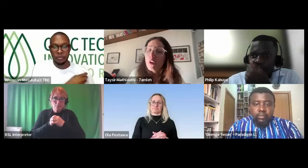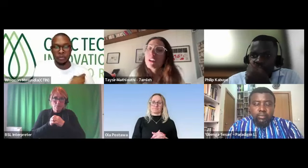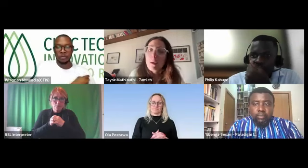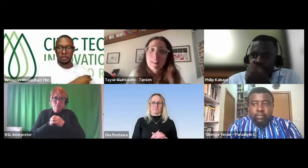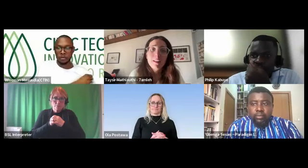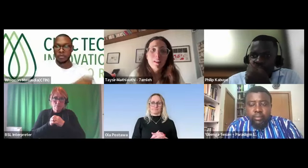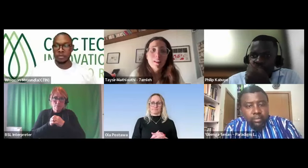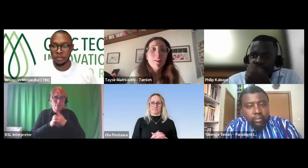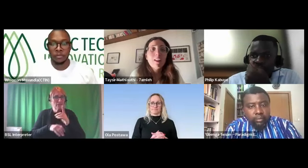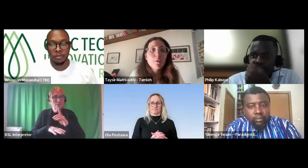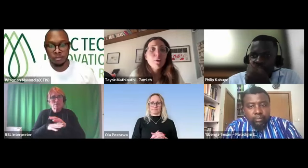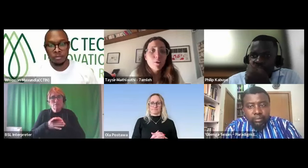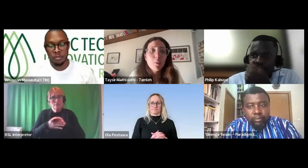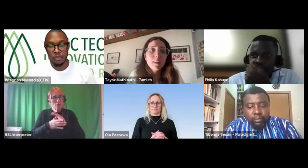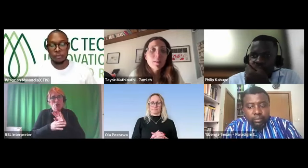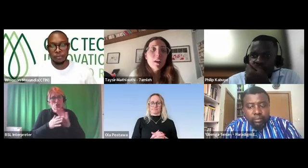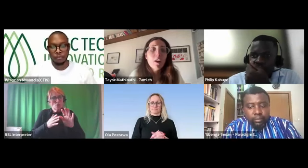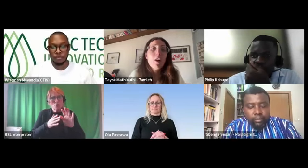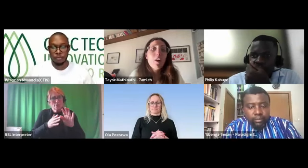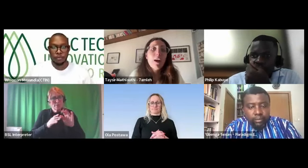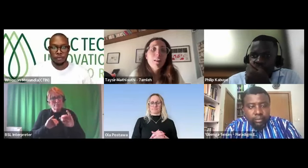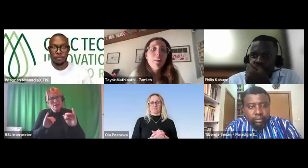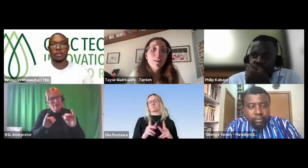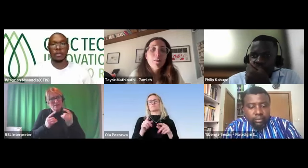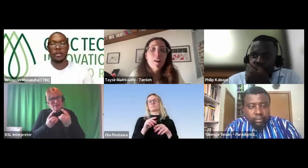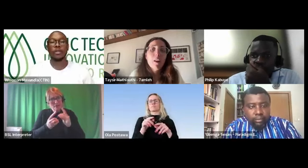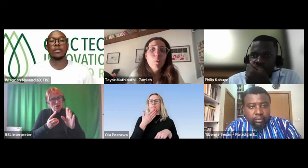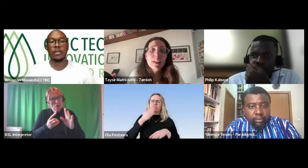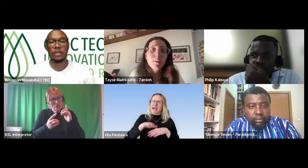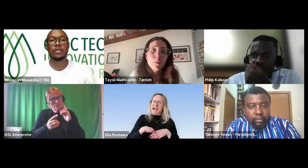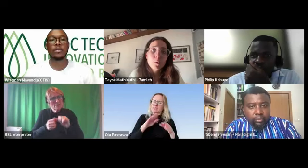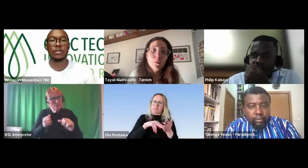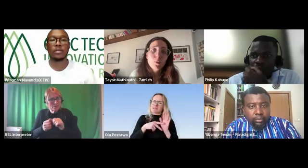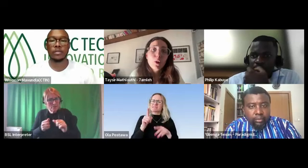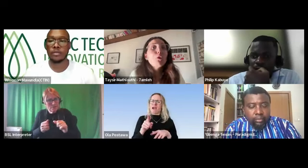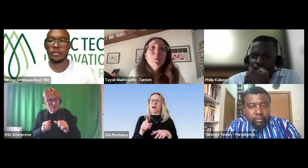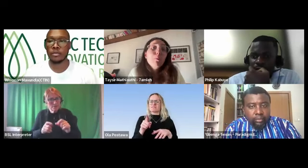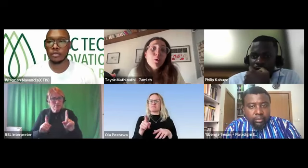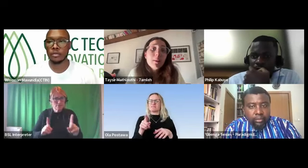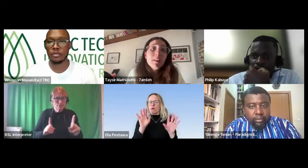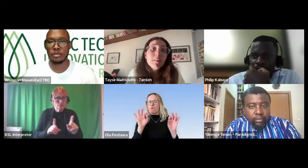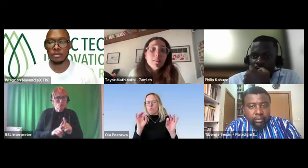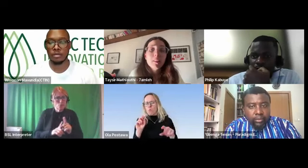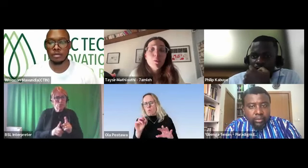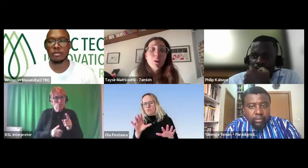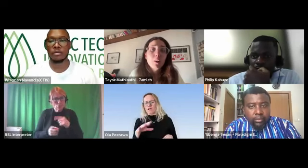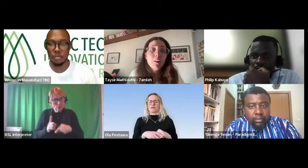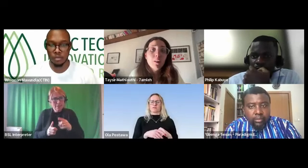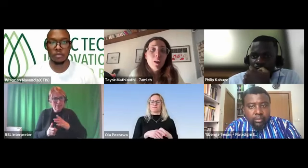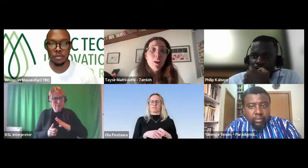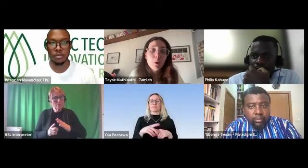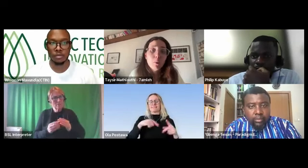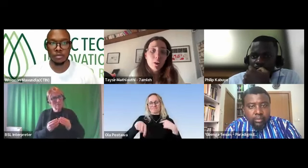that's only a bad thing. I think that's also for the best. And I think that we need also to be more independent in